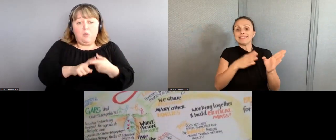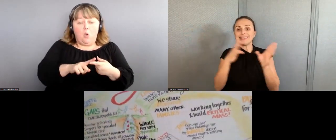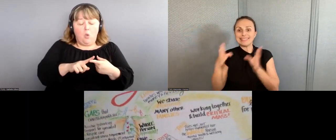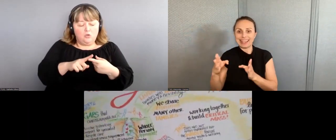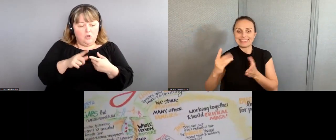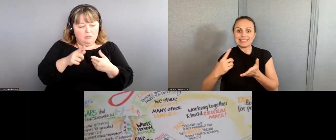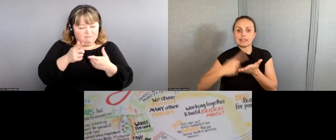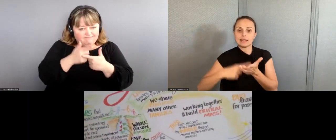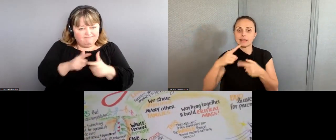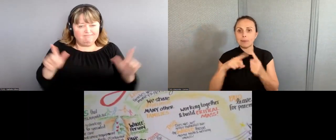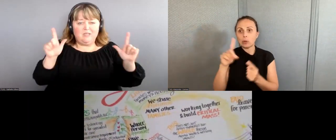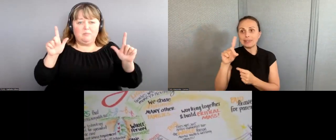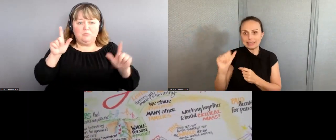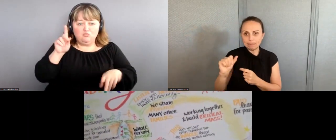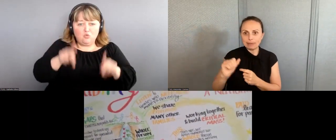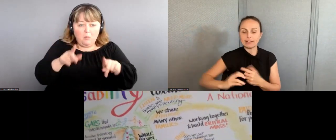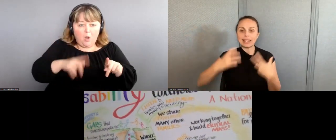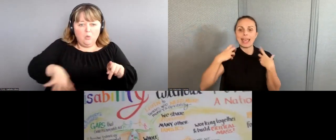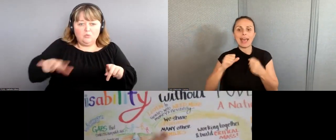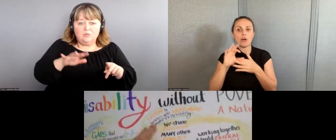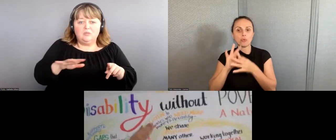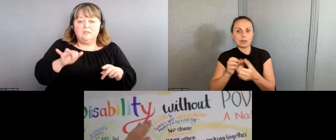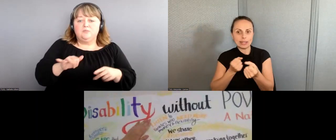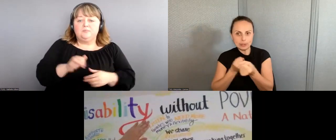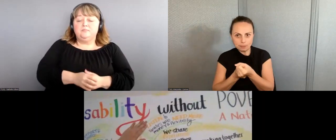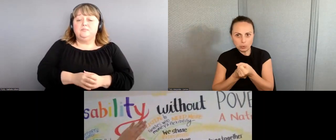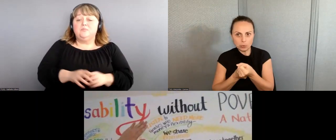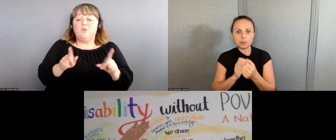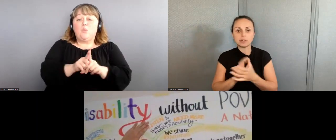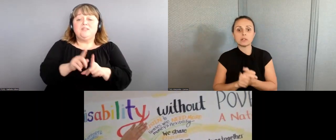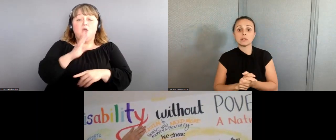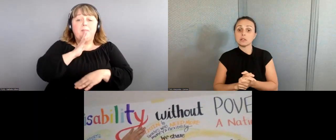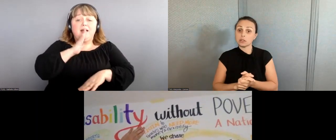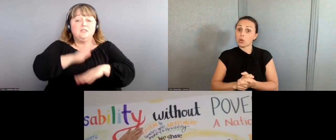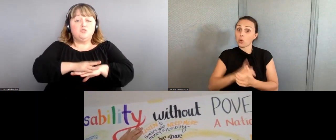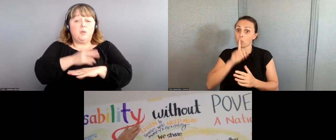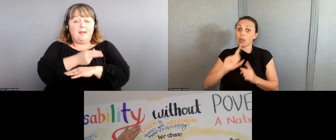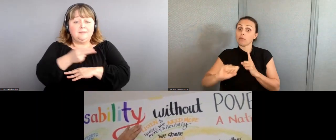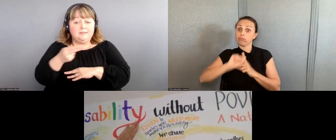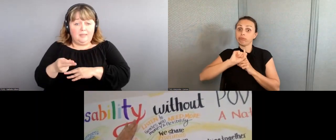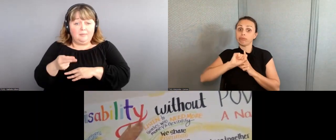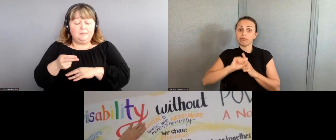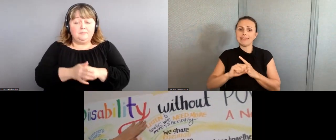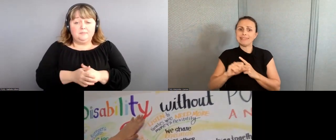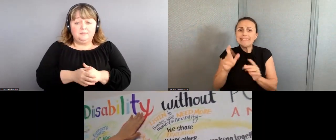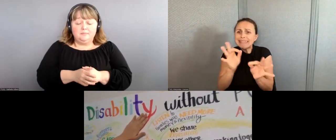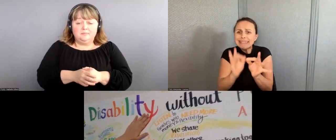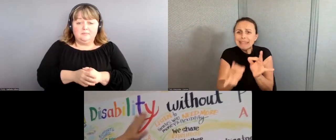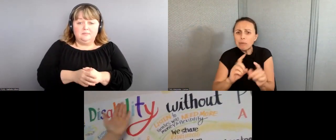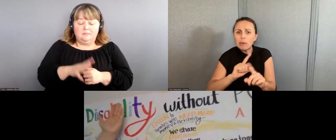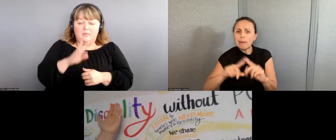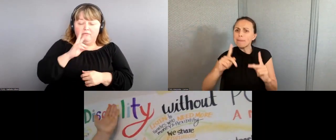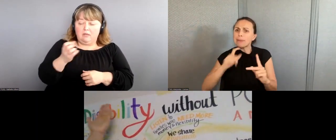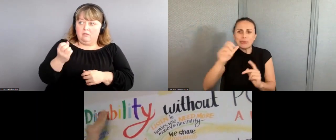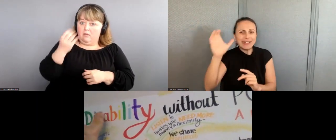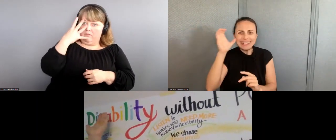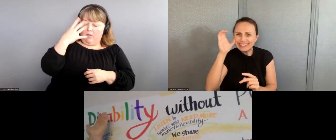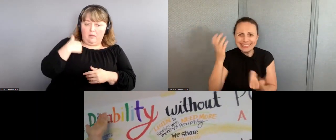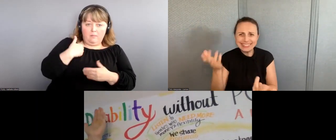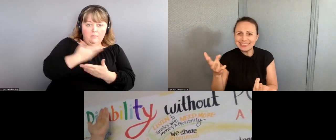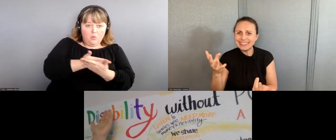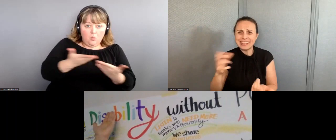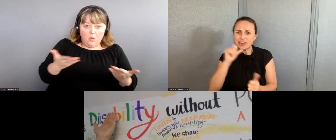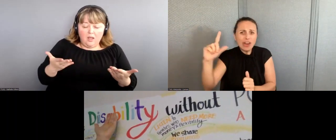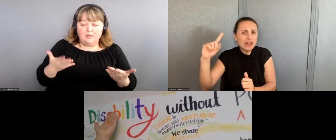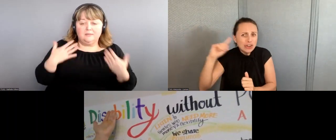around disability and health related supports. And this really struck me. It's like so simple, but I find people aren't listened to or heard,